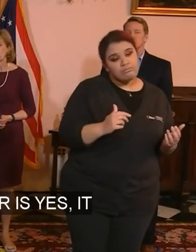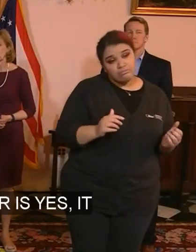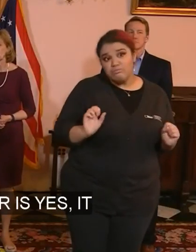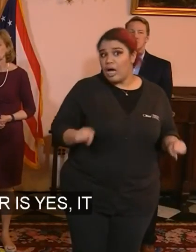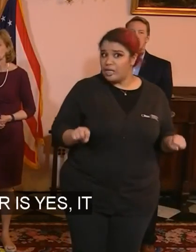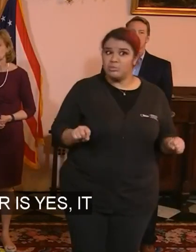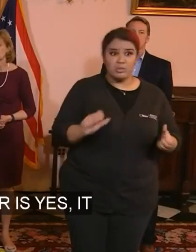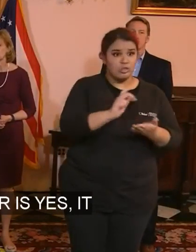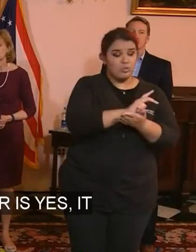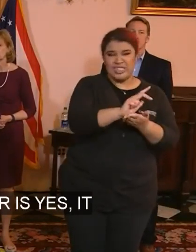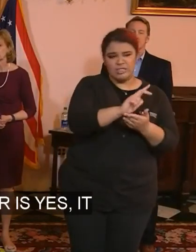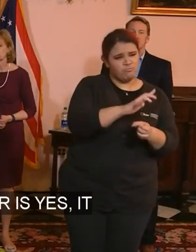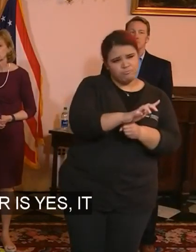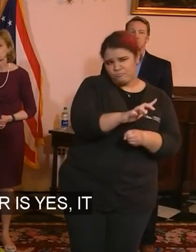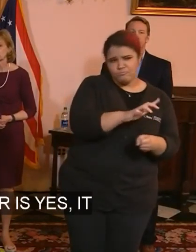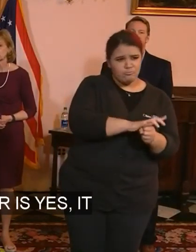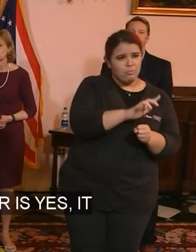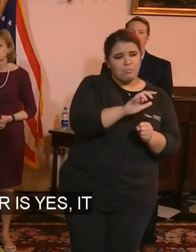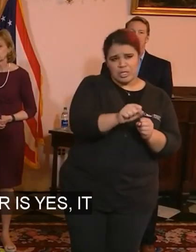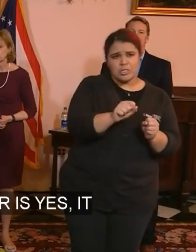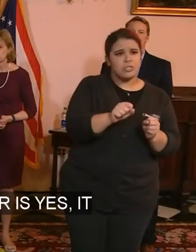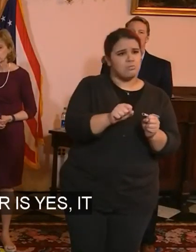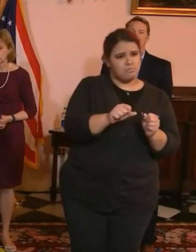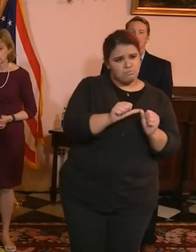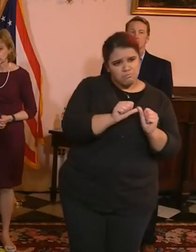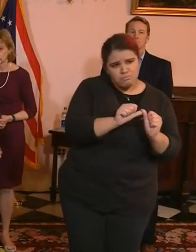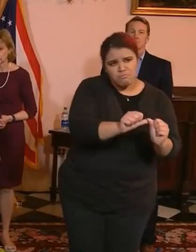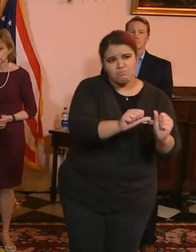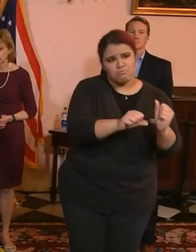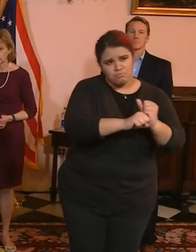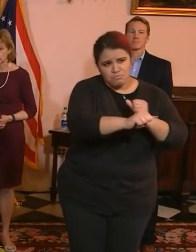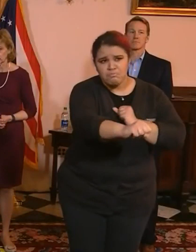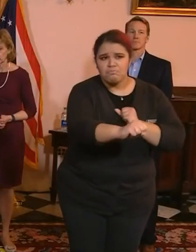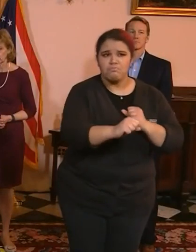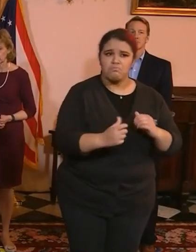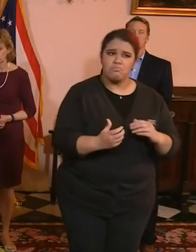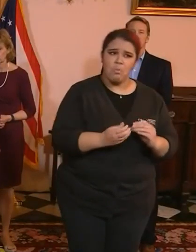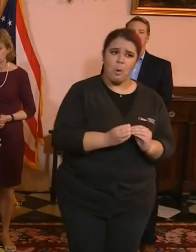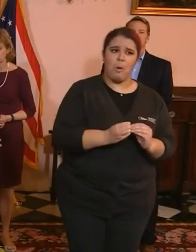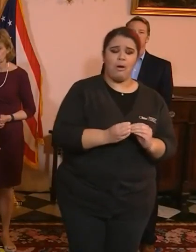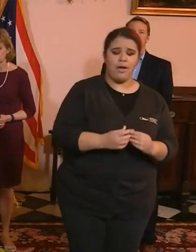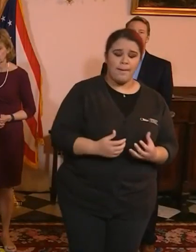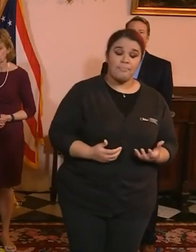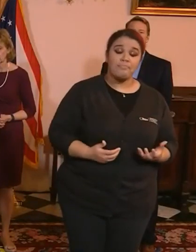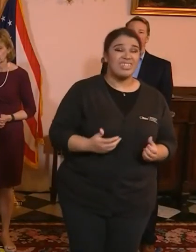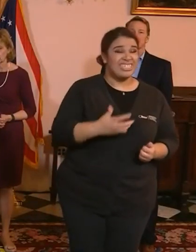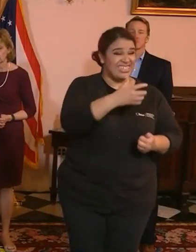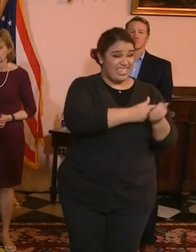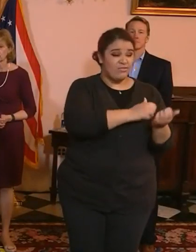so we're working with every school